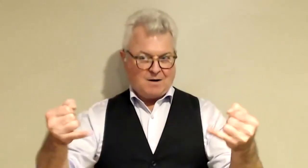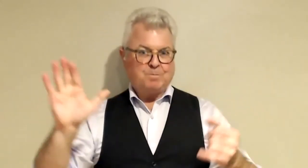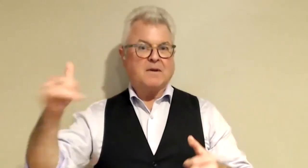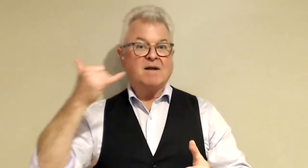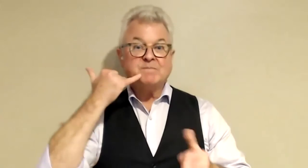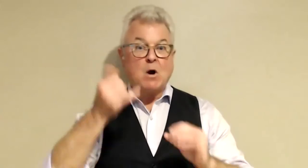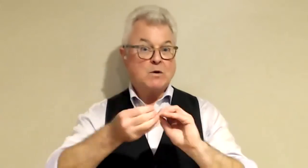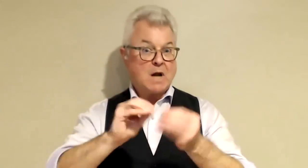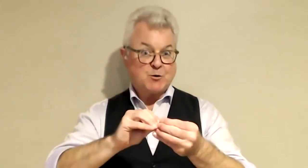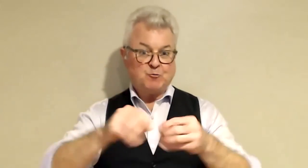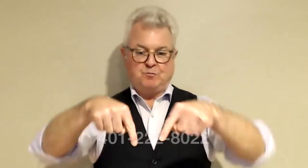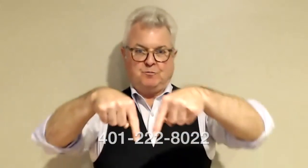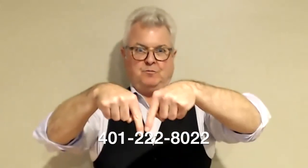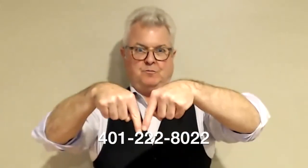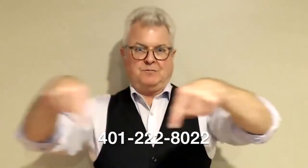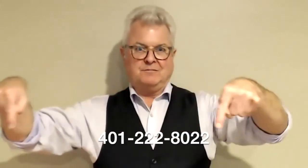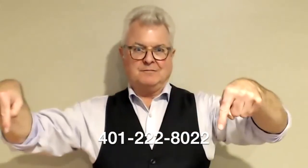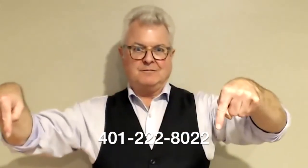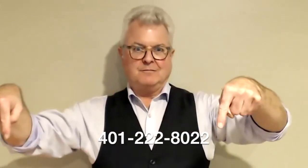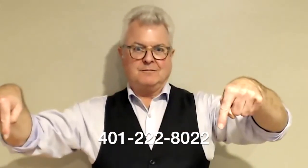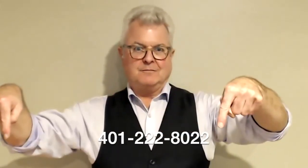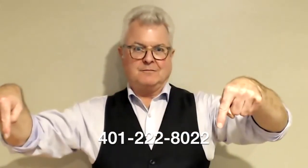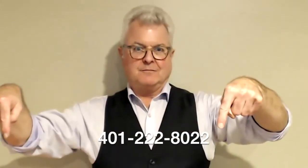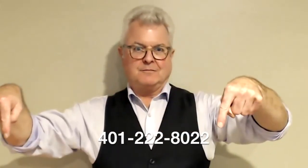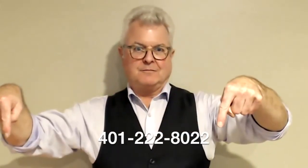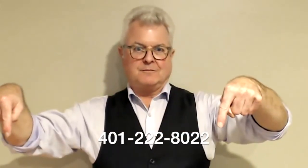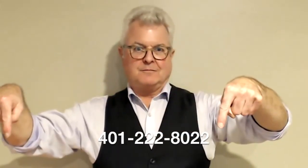information line, and their phone number is as follows.